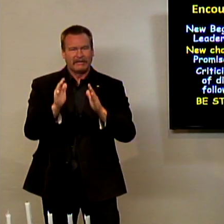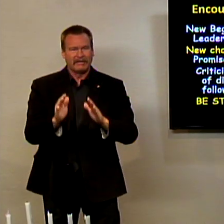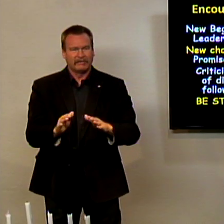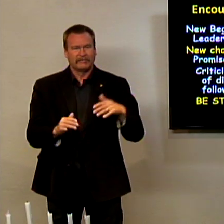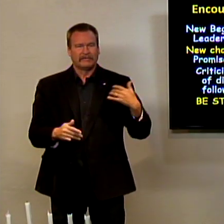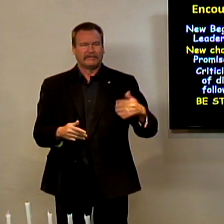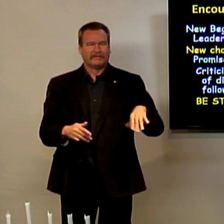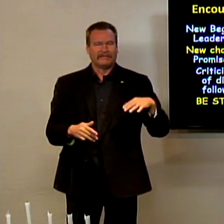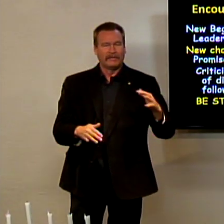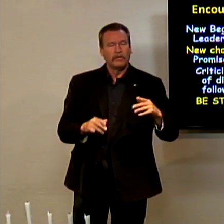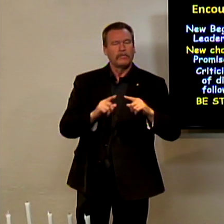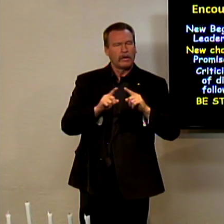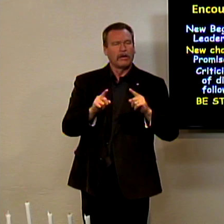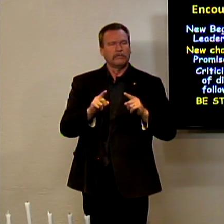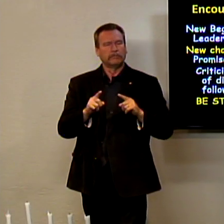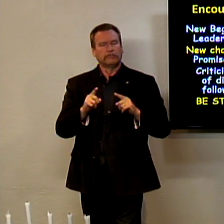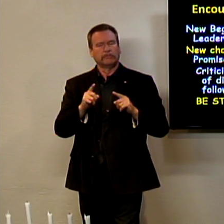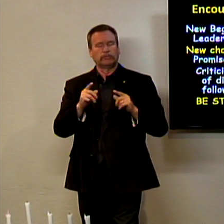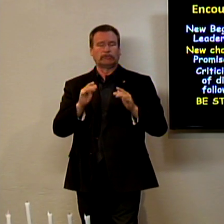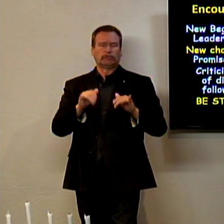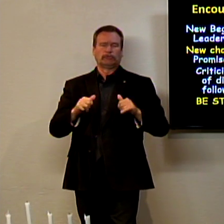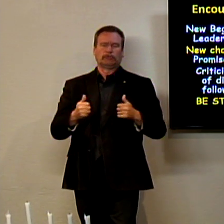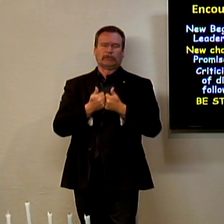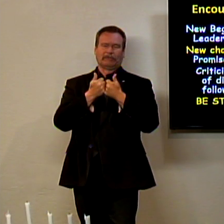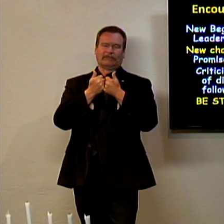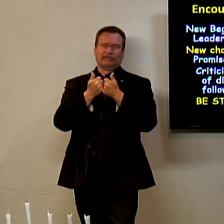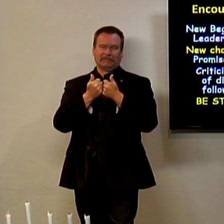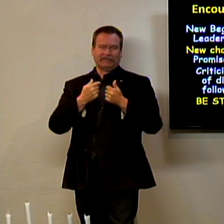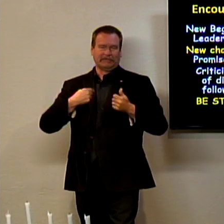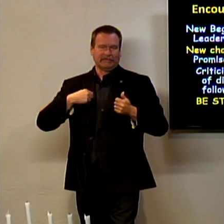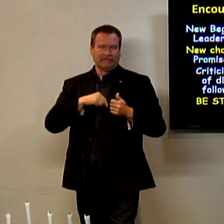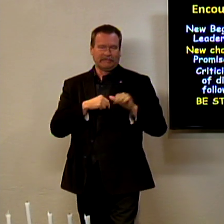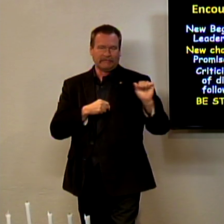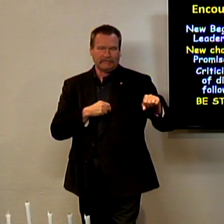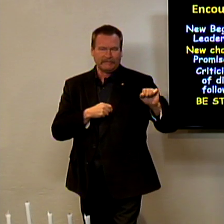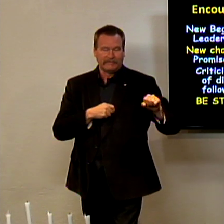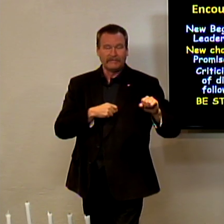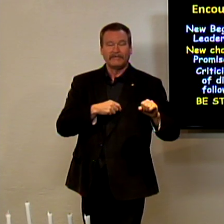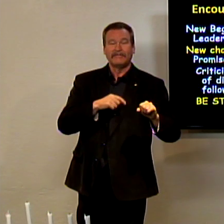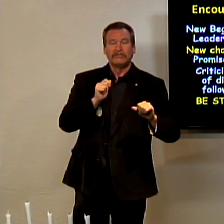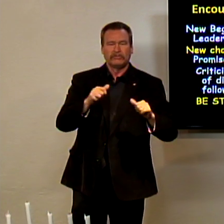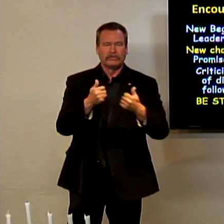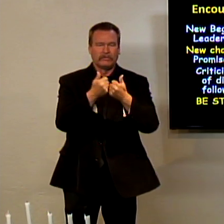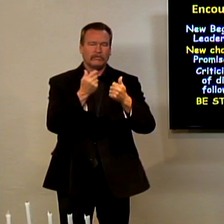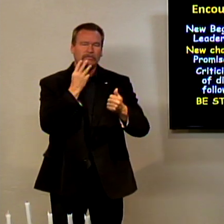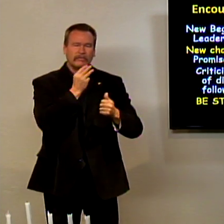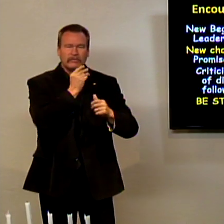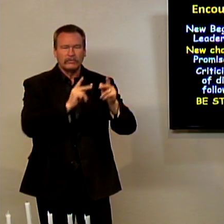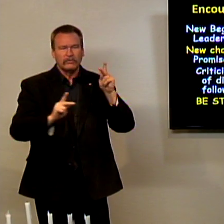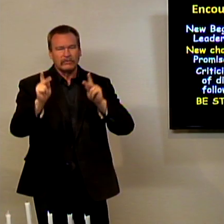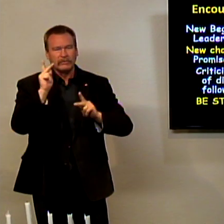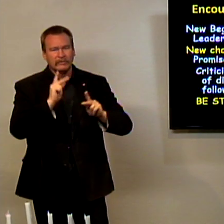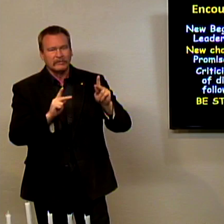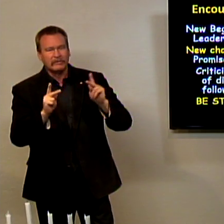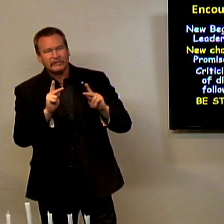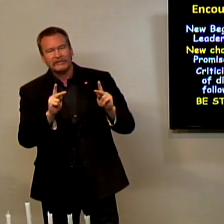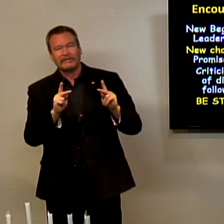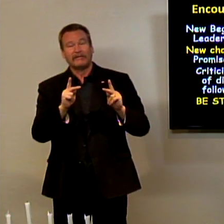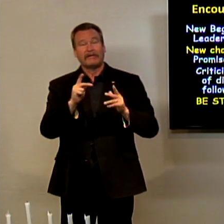And so that transition of leadership was going to be a challenge. And it's going to be a challenge of us as we transition to Nehemiah